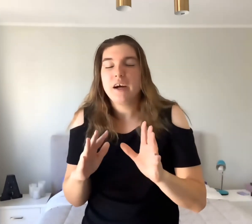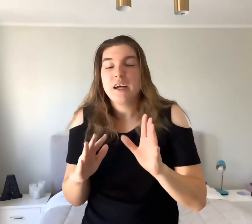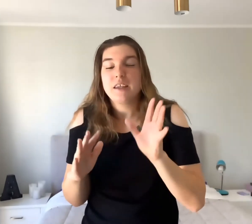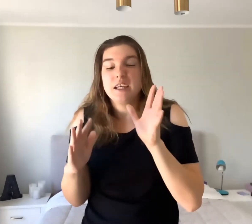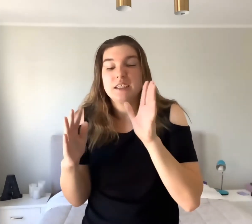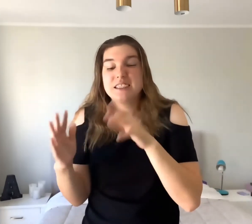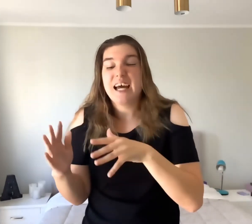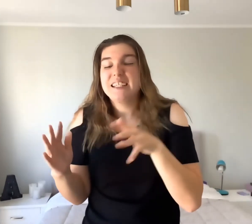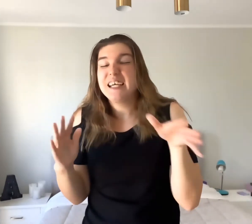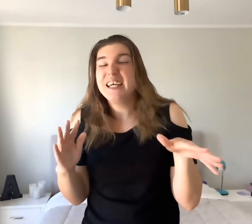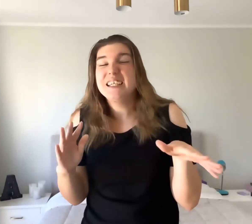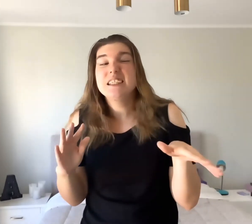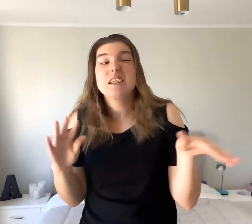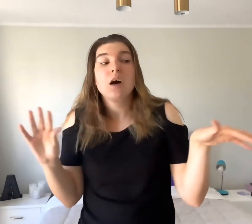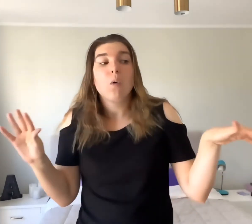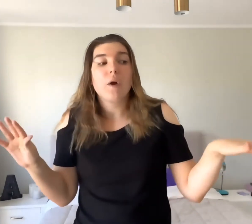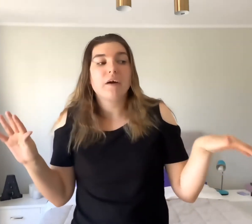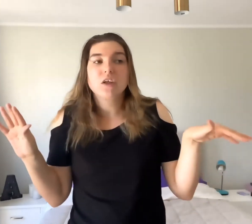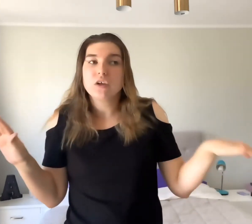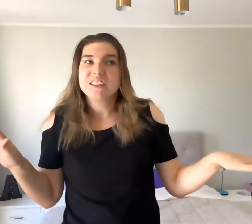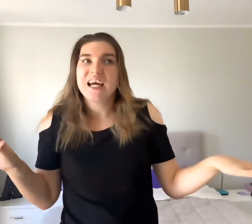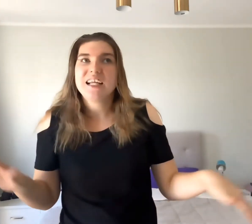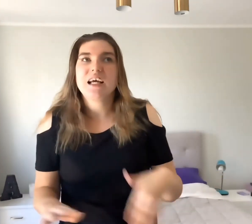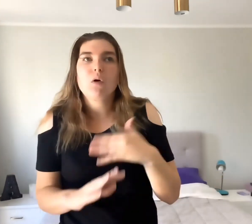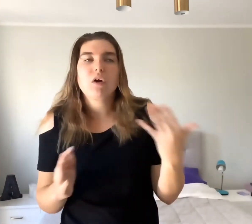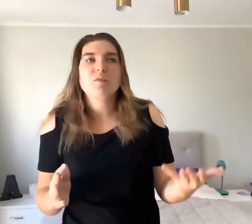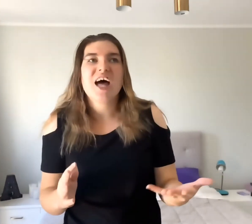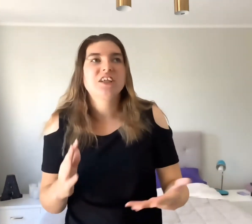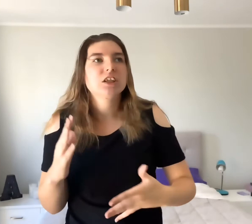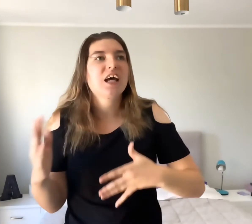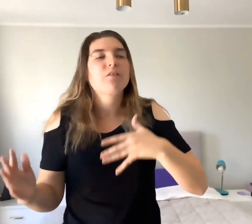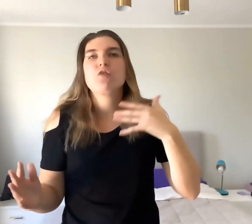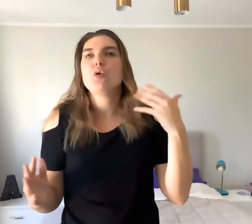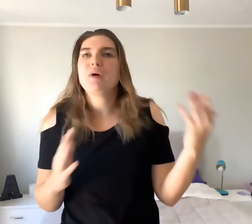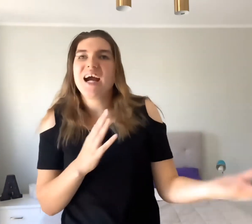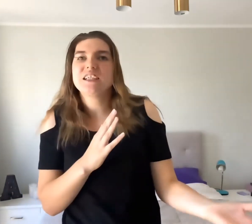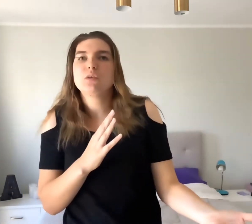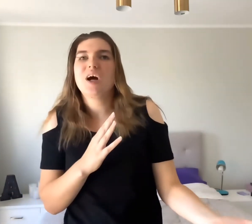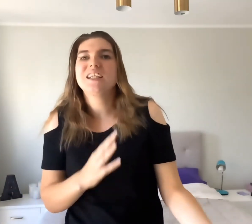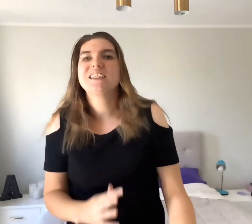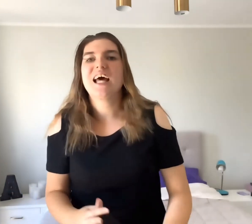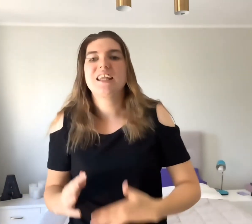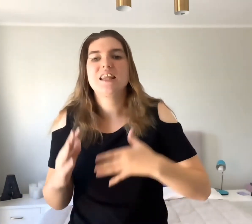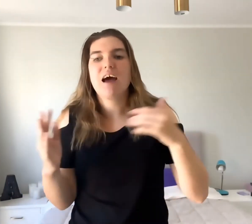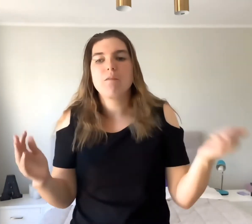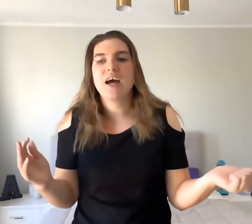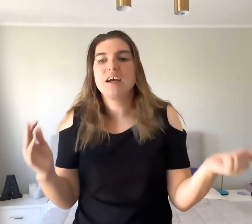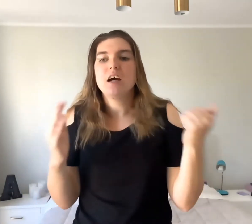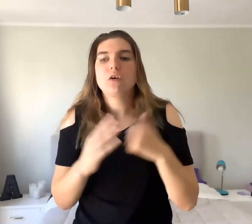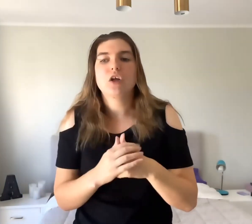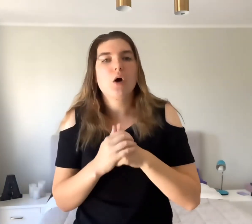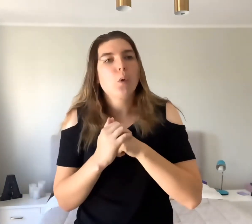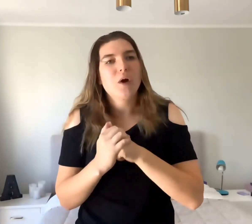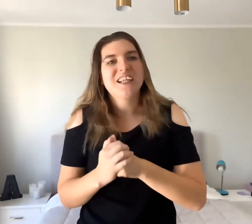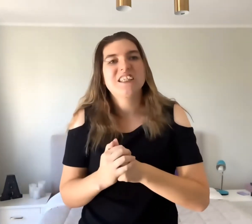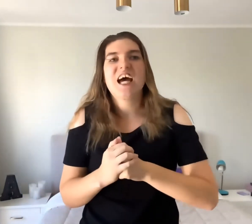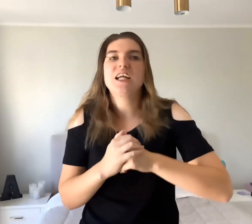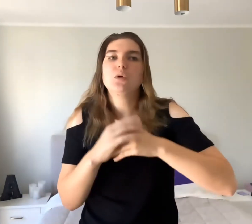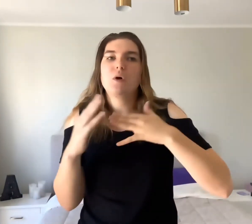the stand is, where you're standing, all of that. Just have a few practice runs, and then that way you'll know where to stand when you